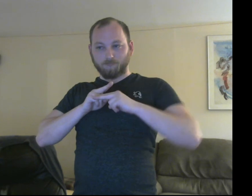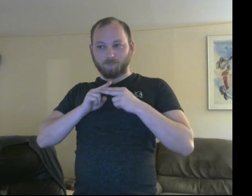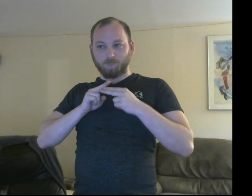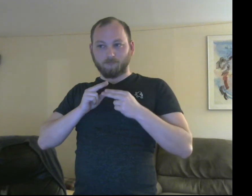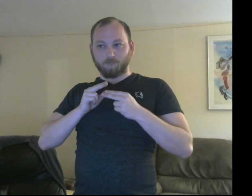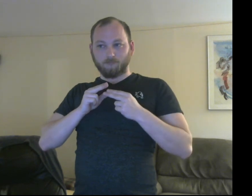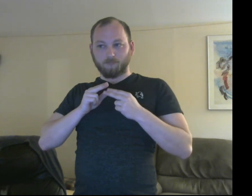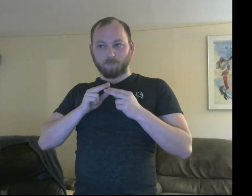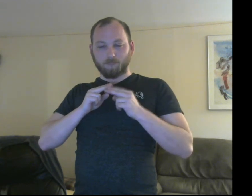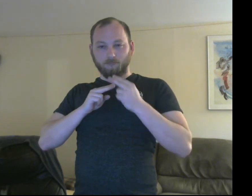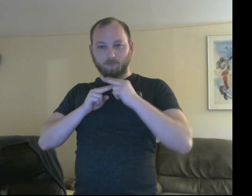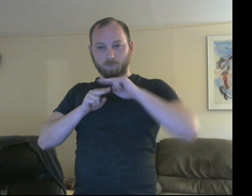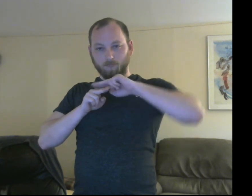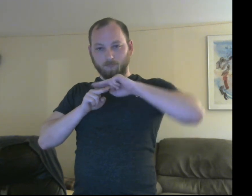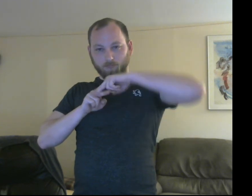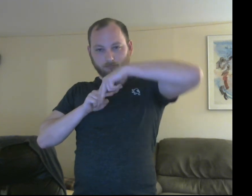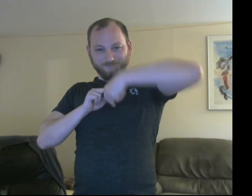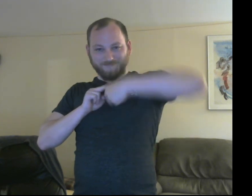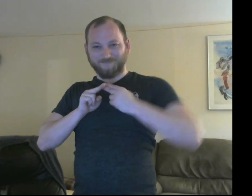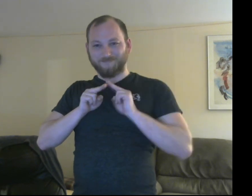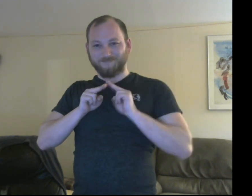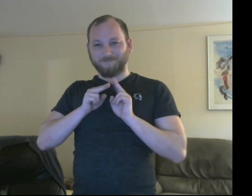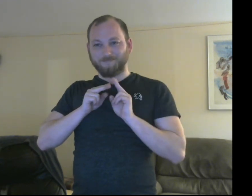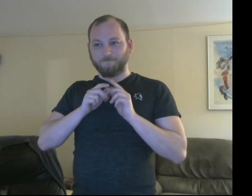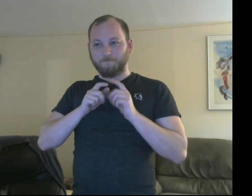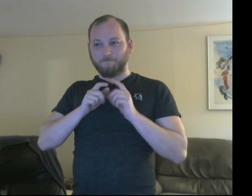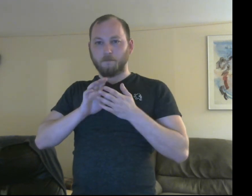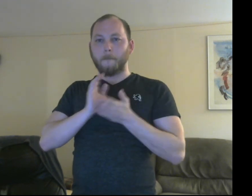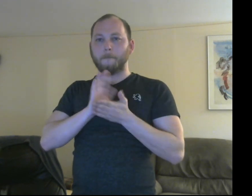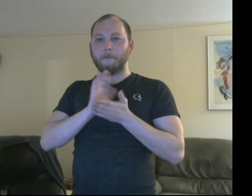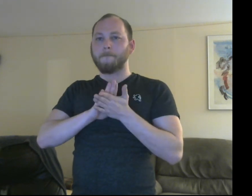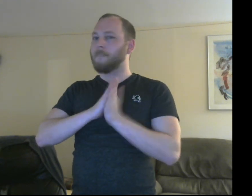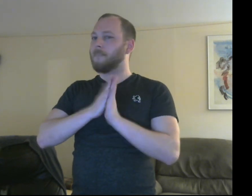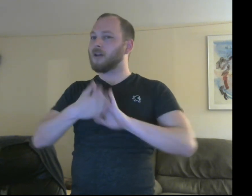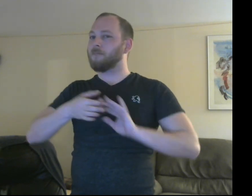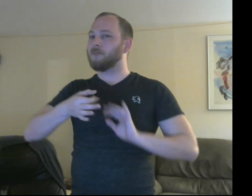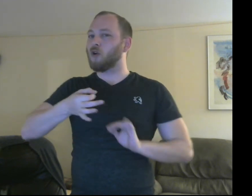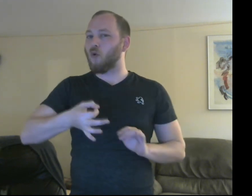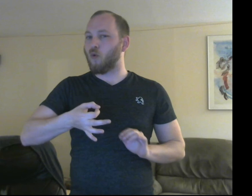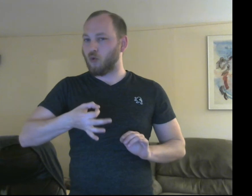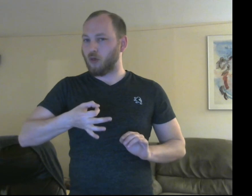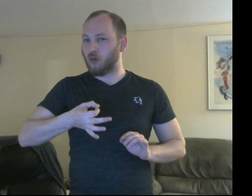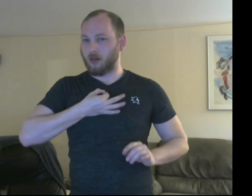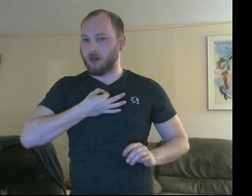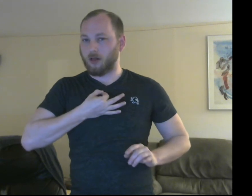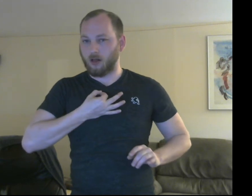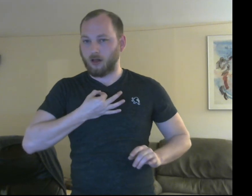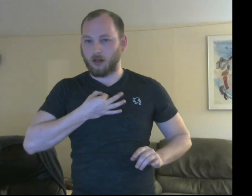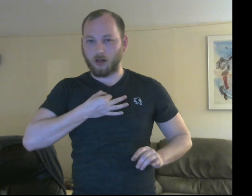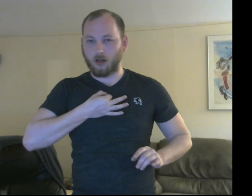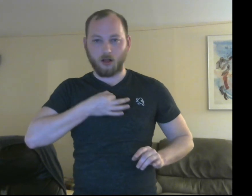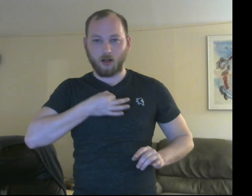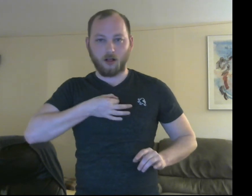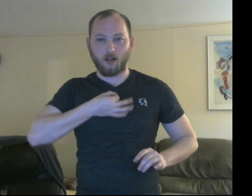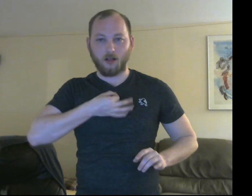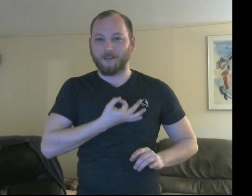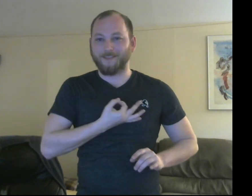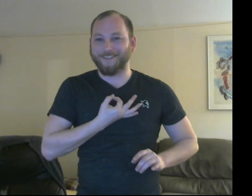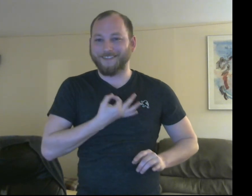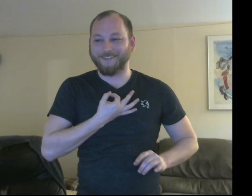create a hole here, which we can tuck the rest of the tie into in the final move. So, yeah, wrap